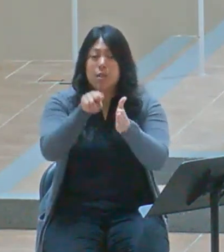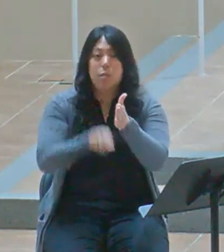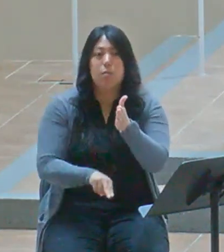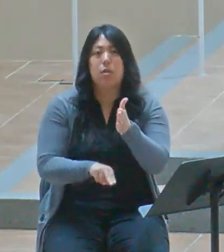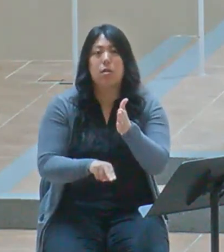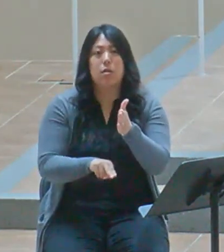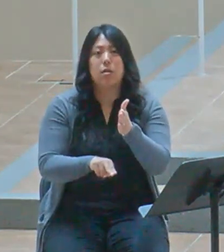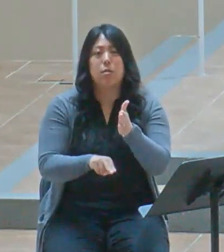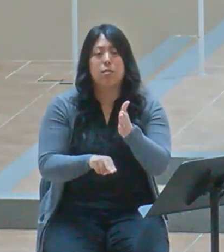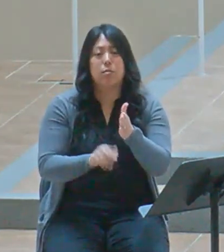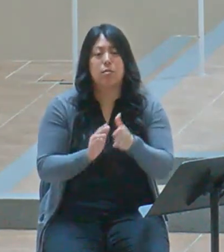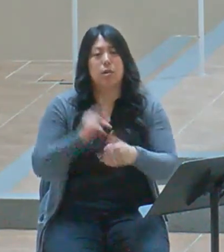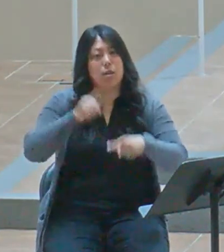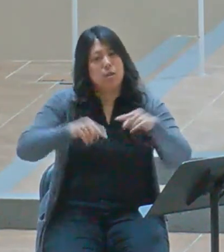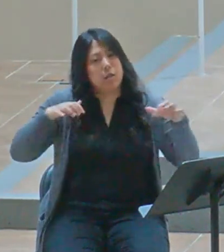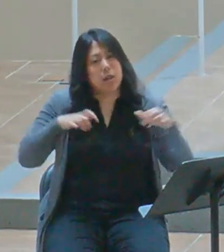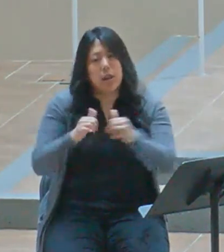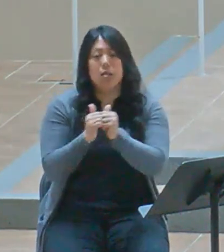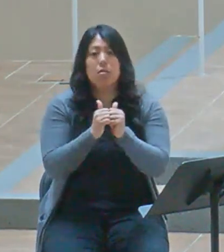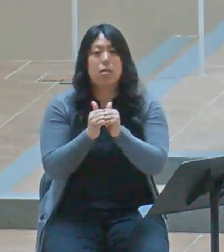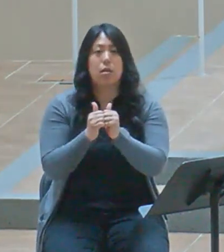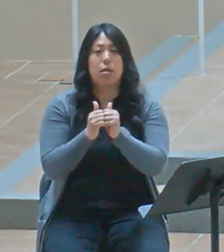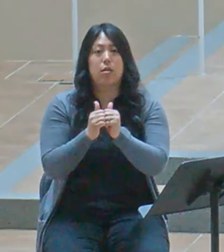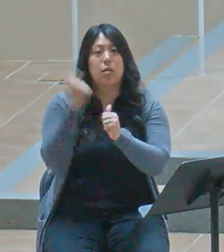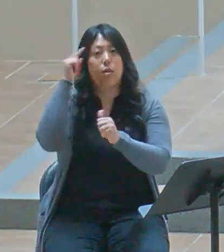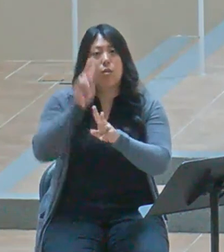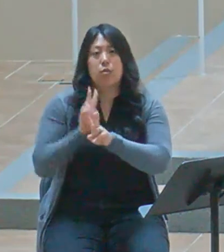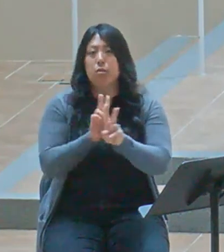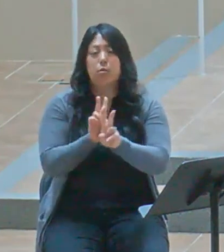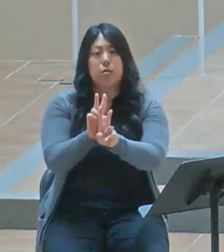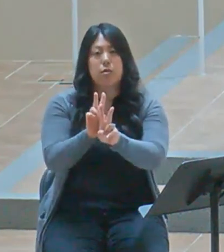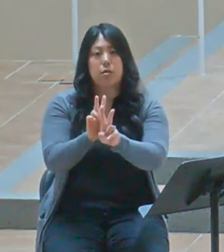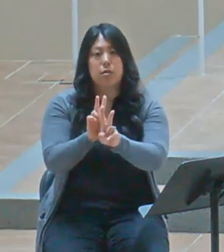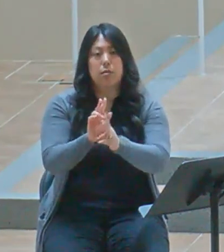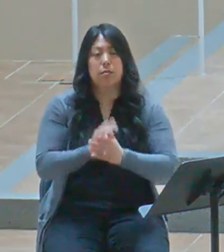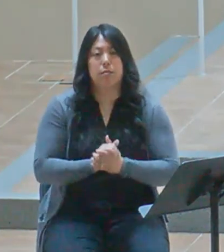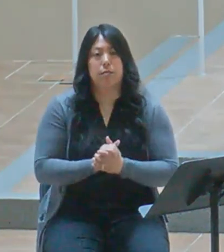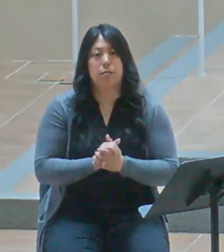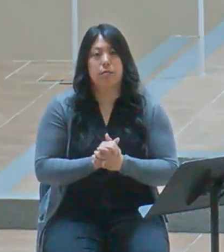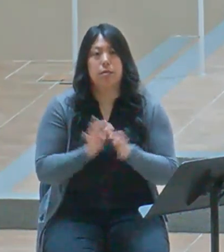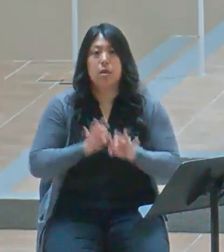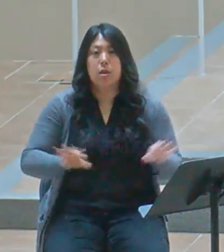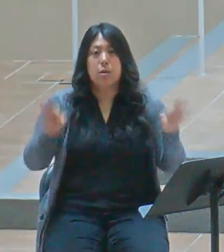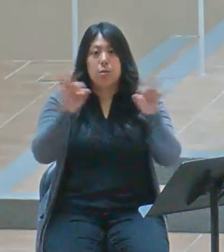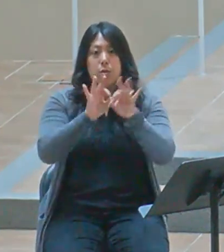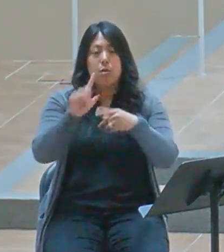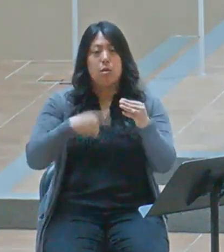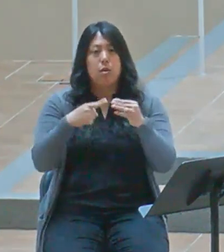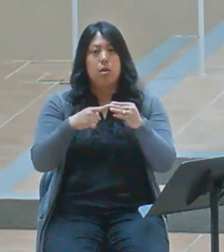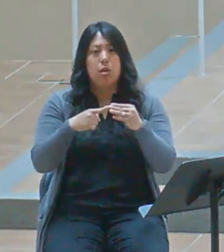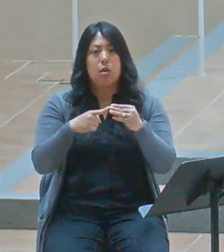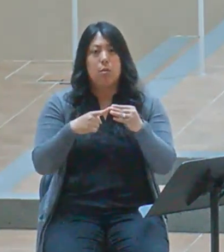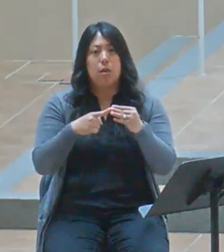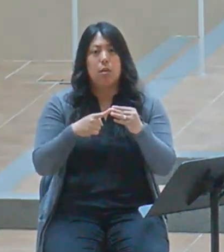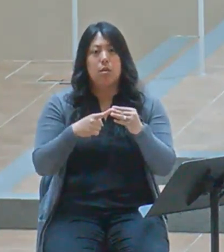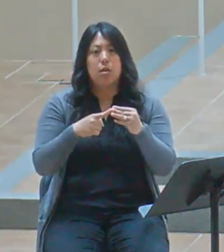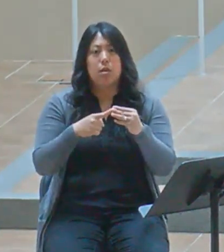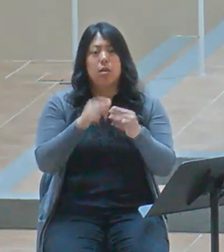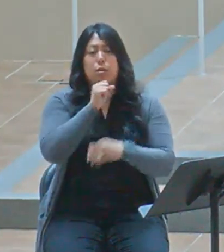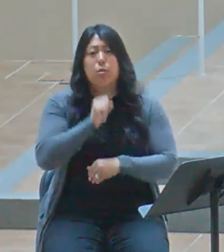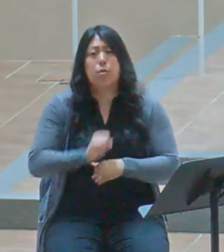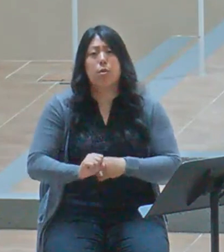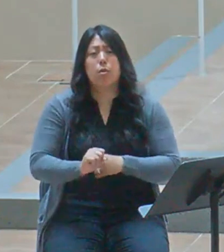friends beside them, and the unemployed. What about the retired at home looking at four walls